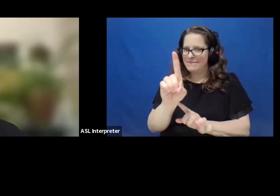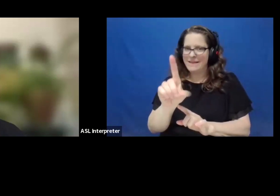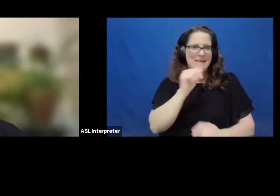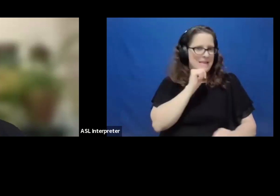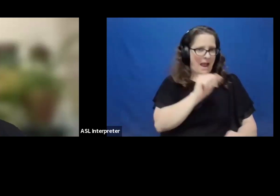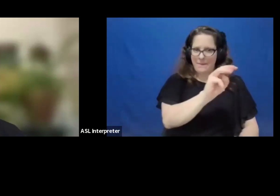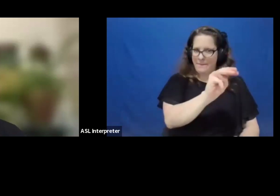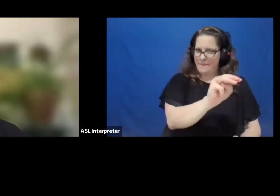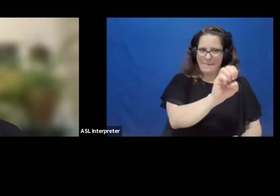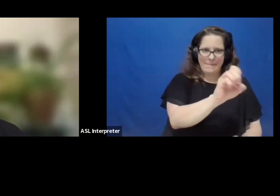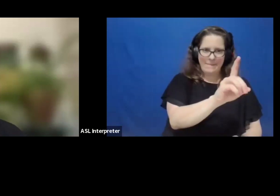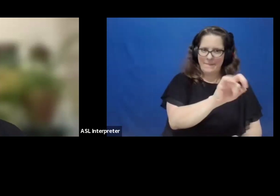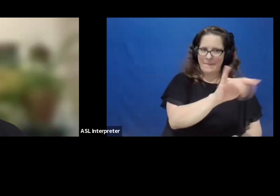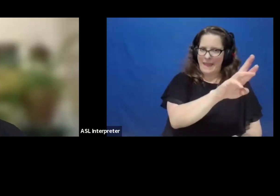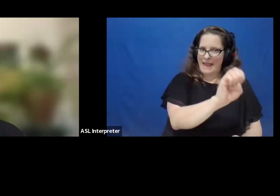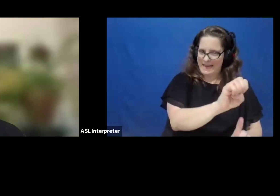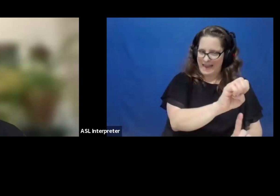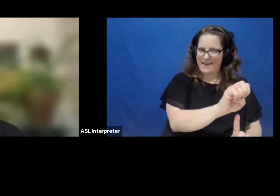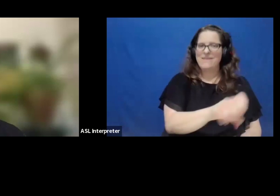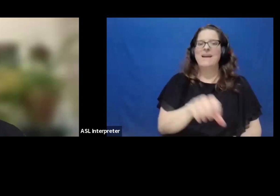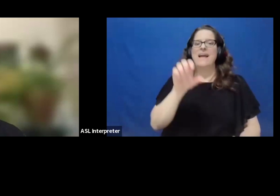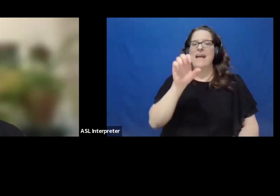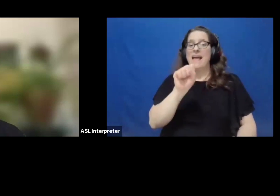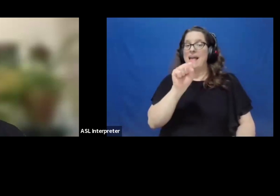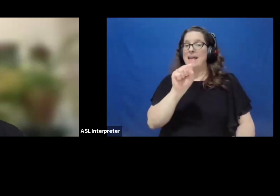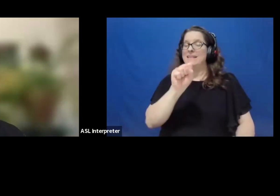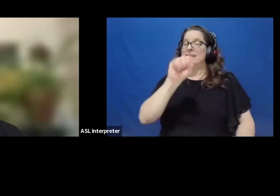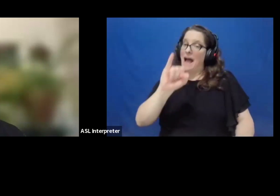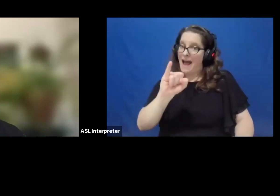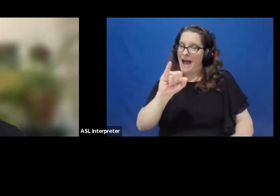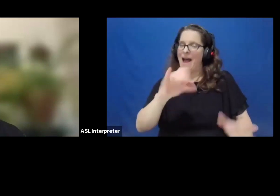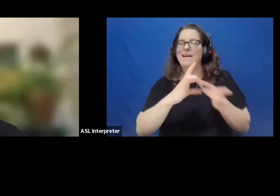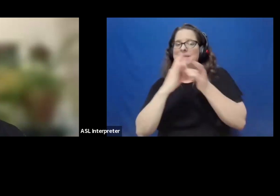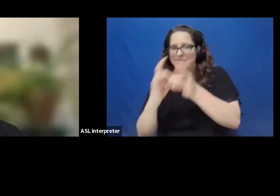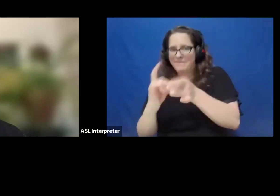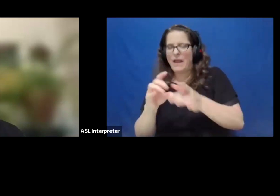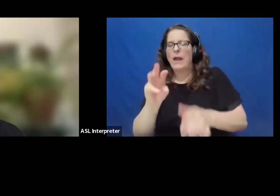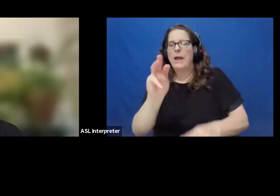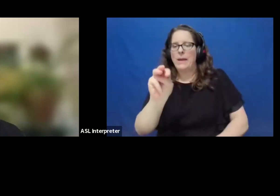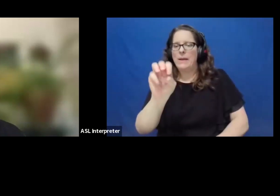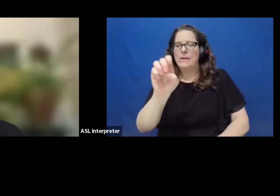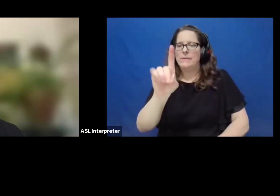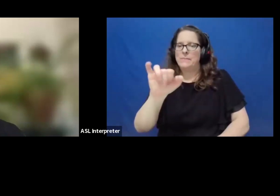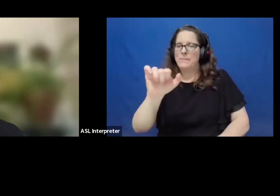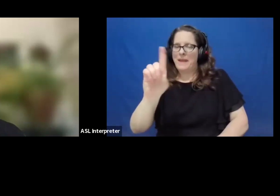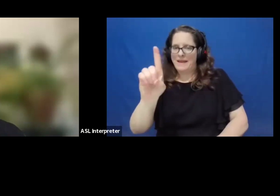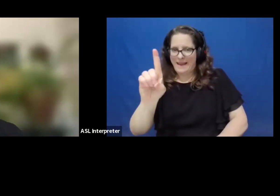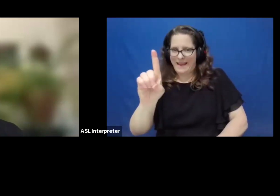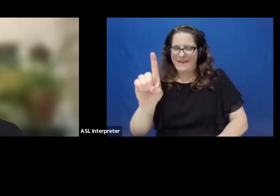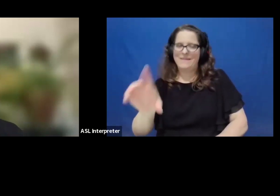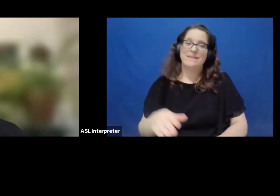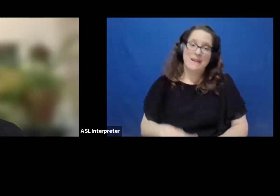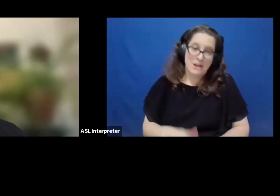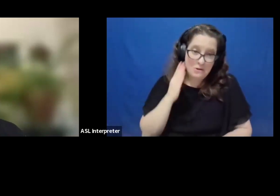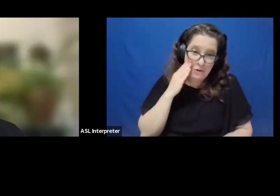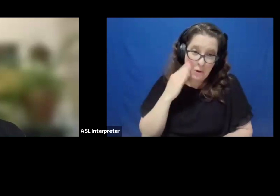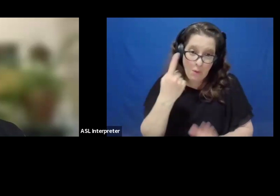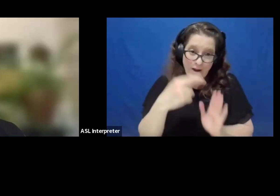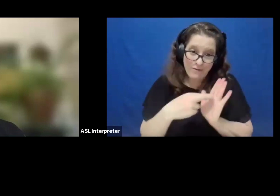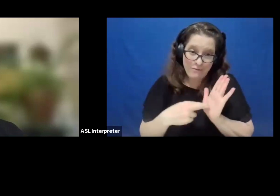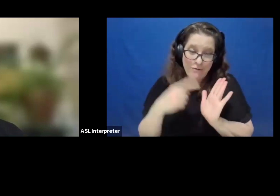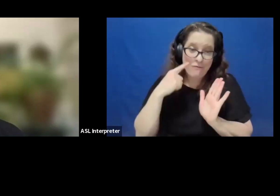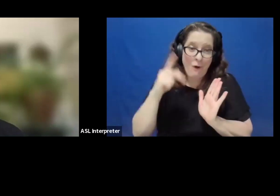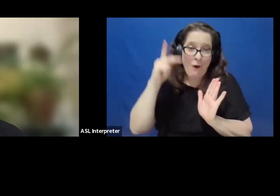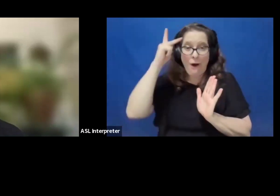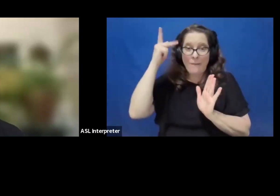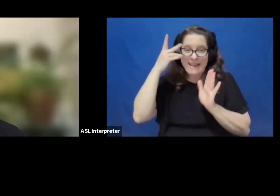at the end. One rule for bureaucrats trying to confuse the public is give very different benefits, very similar